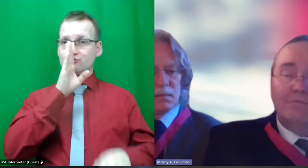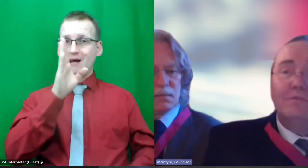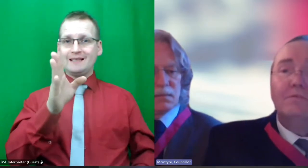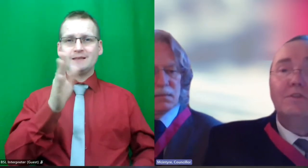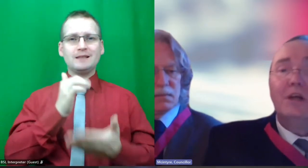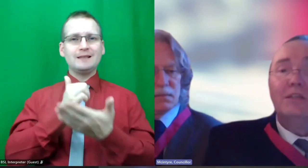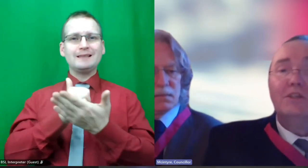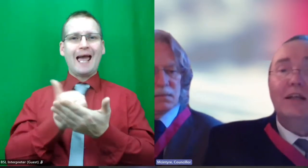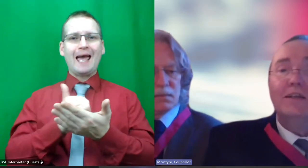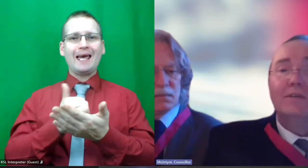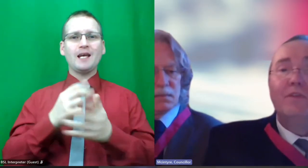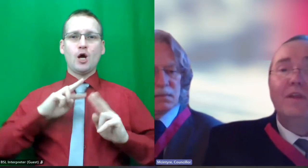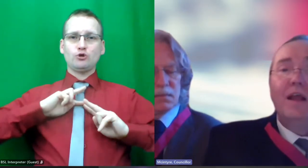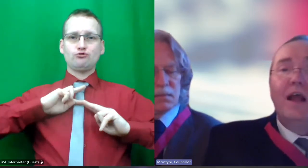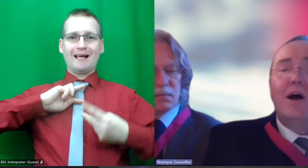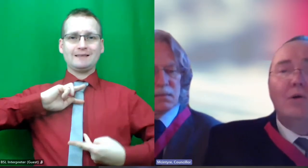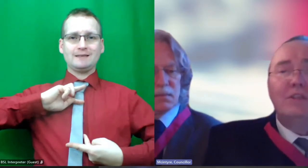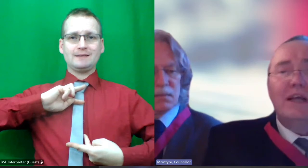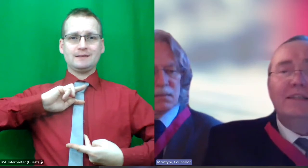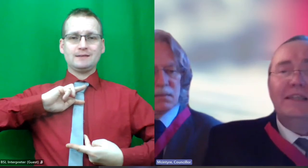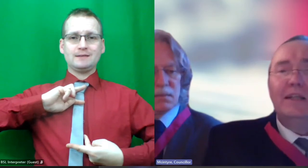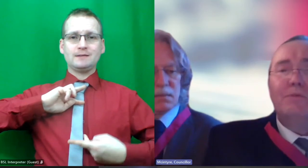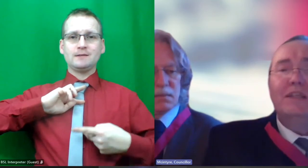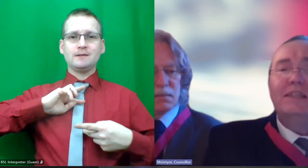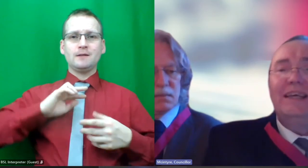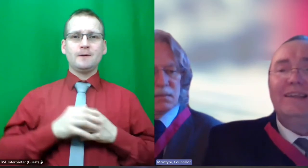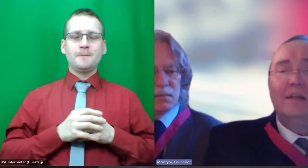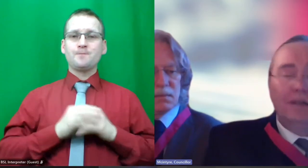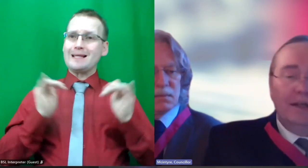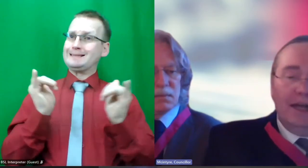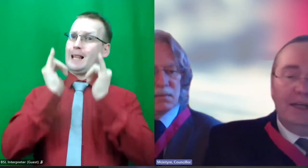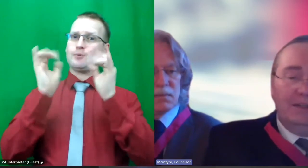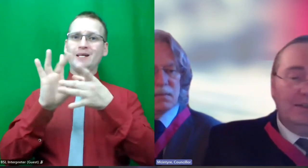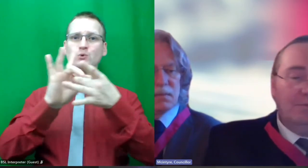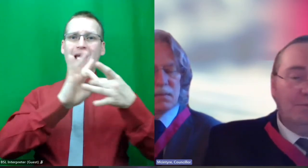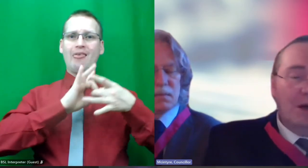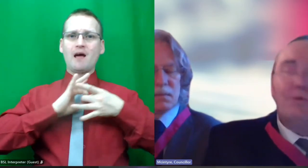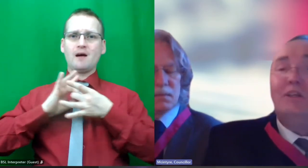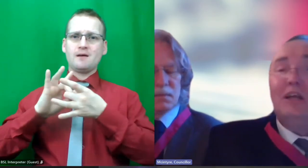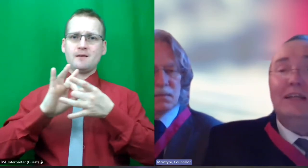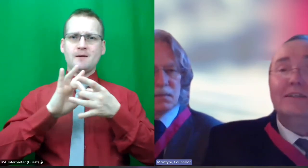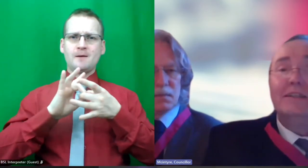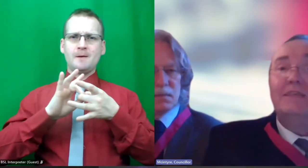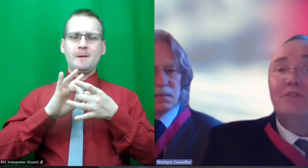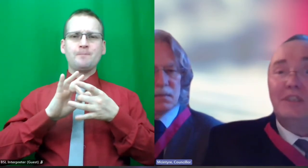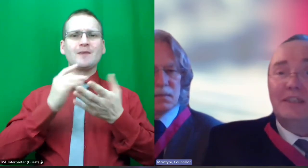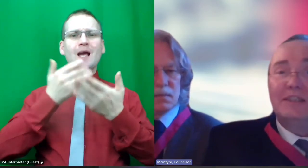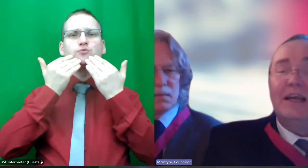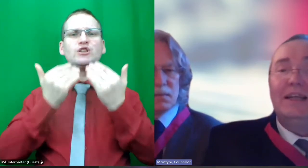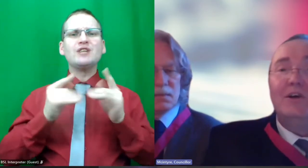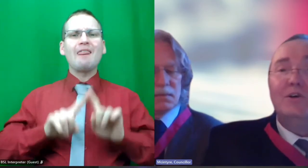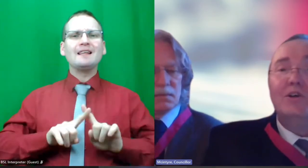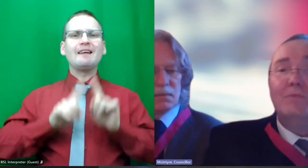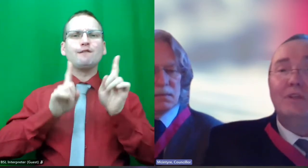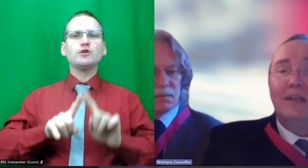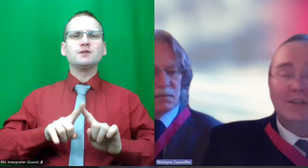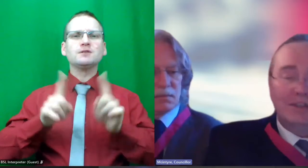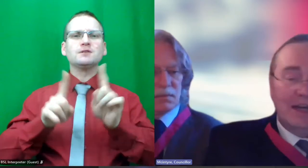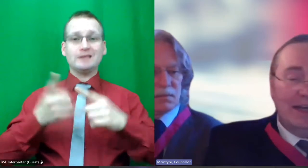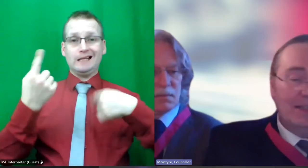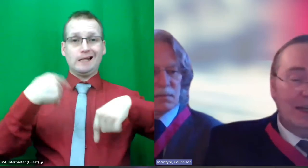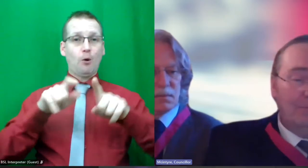gay, transgender, all celebrating together and appreciating the differences in our